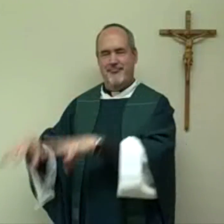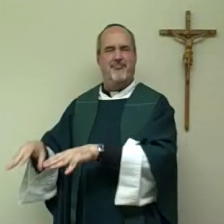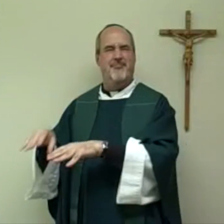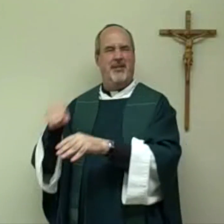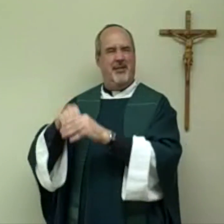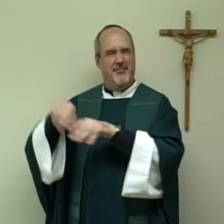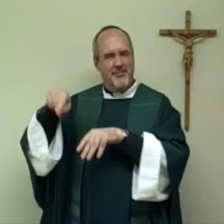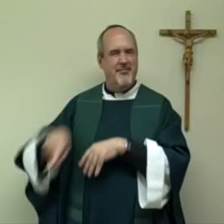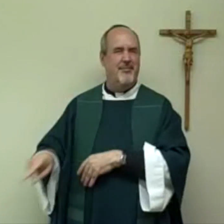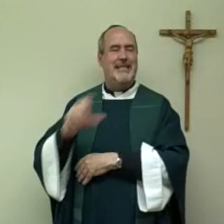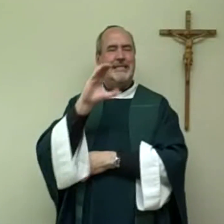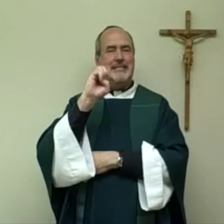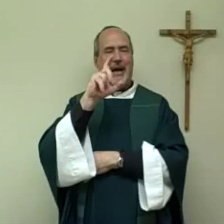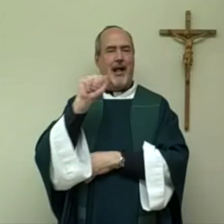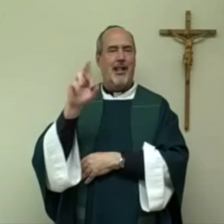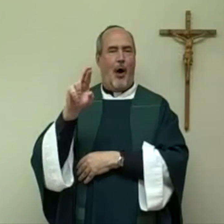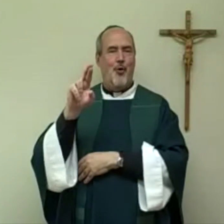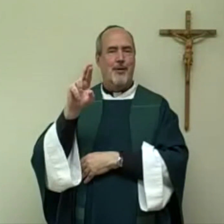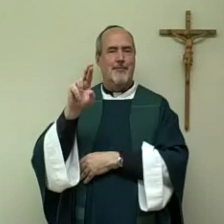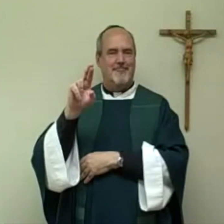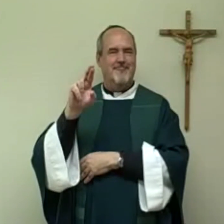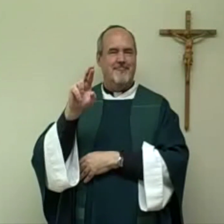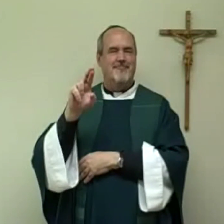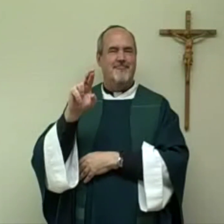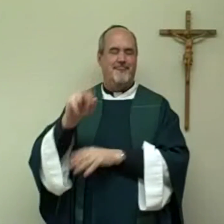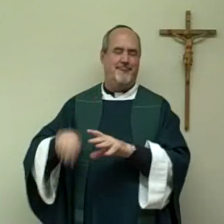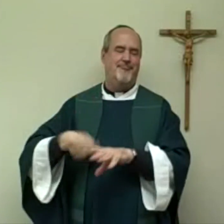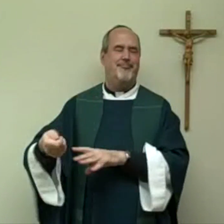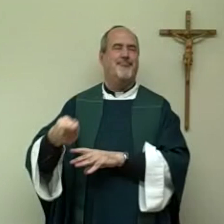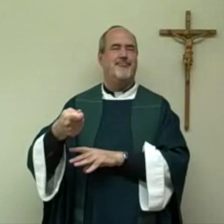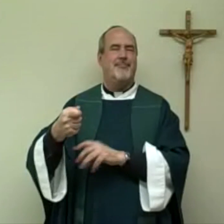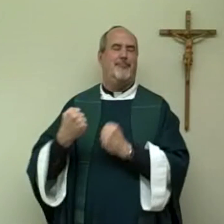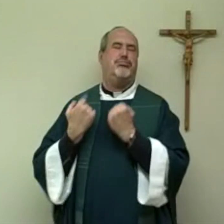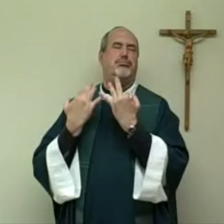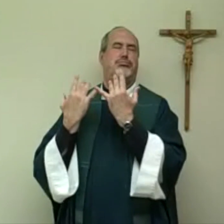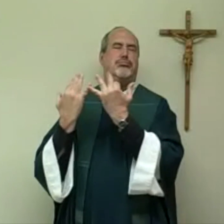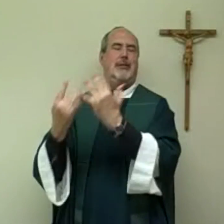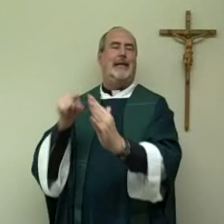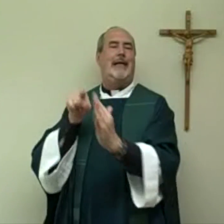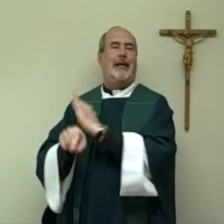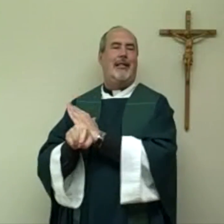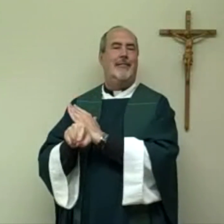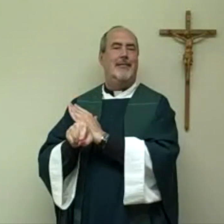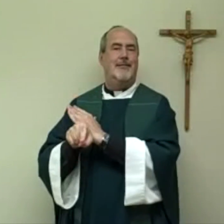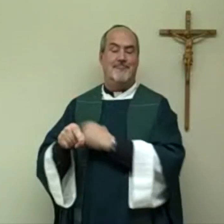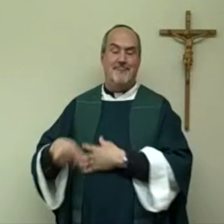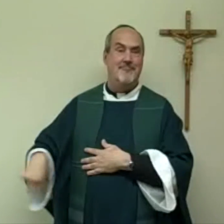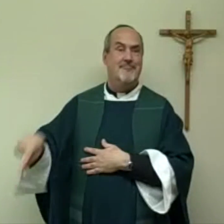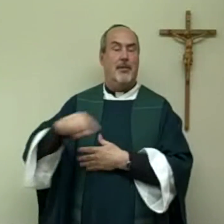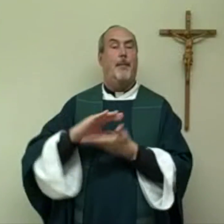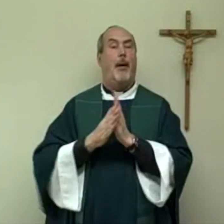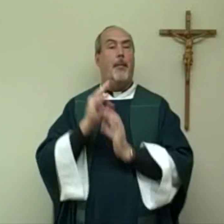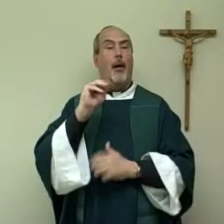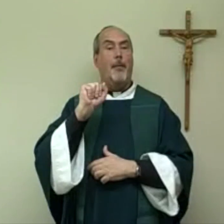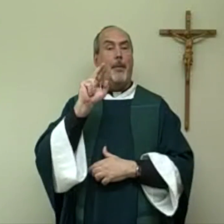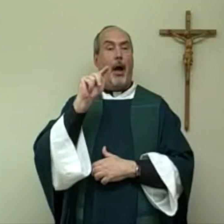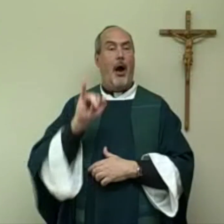from the government called the others in, and they took all the Franciscans down to the cellar, locked them up, burned the building, and killed them